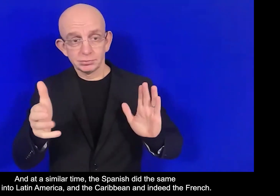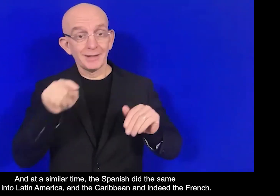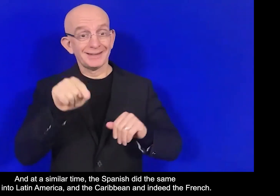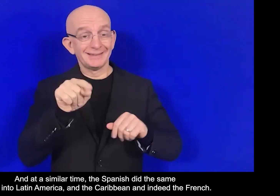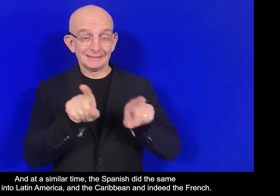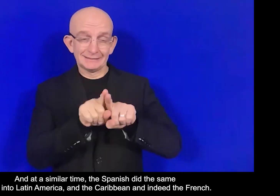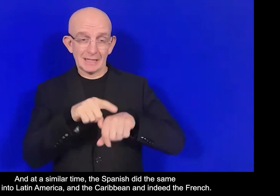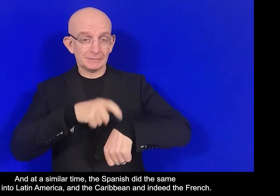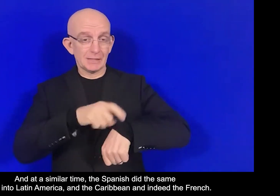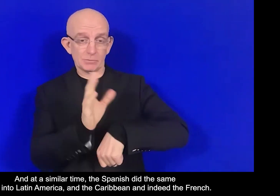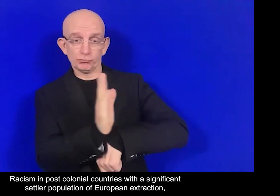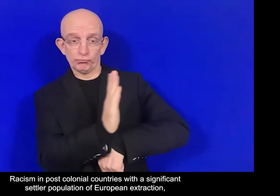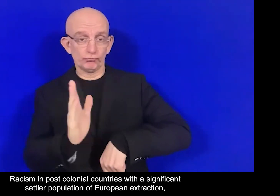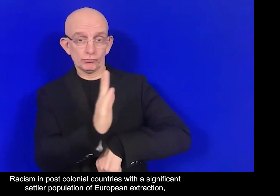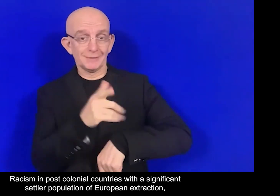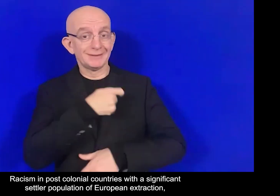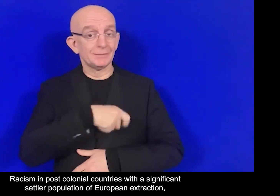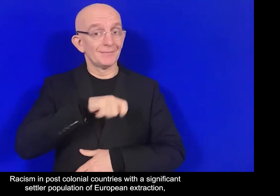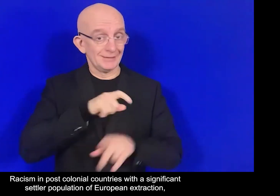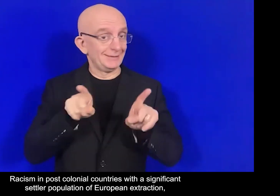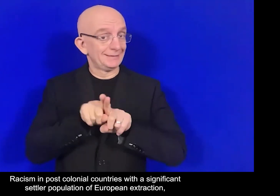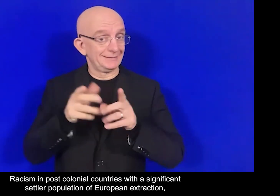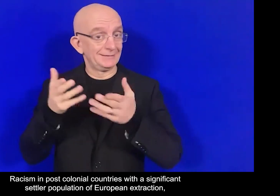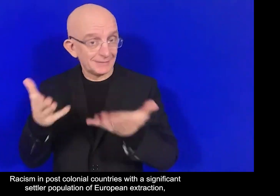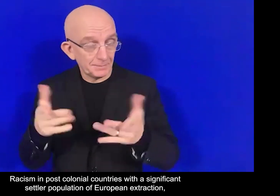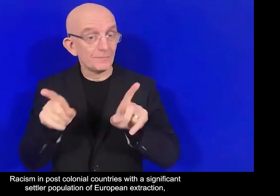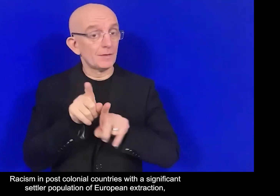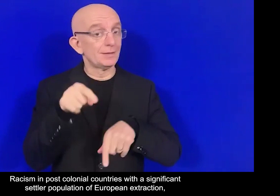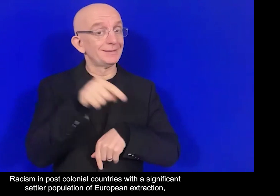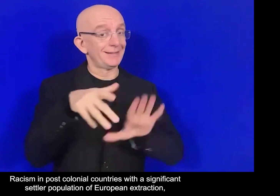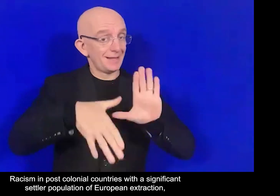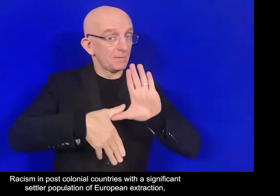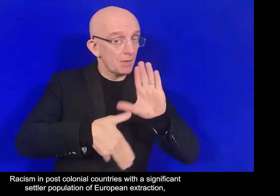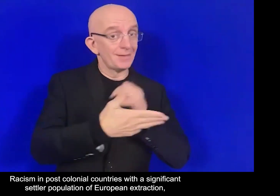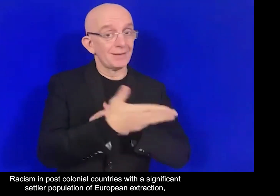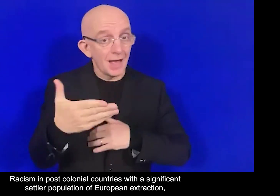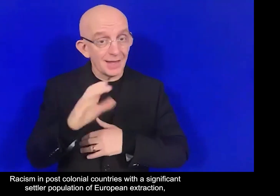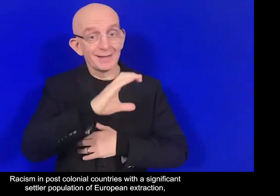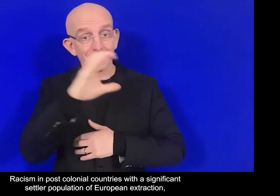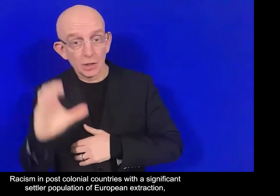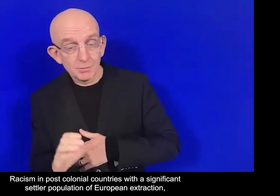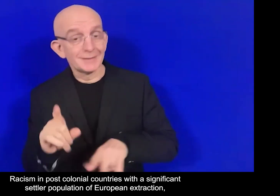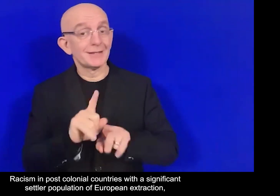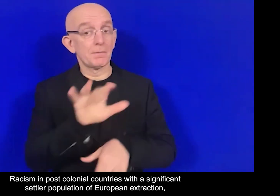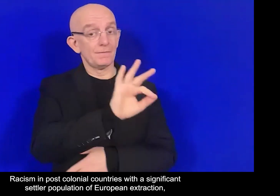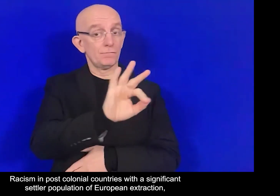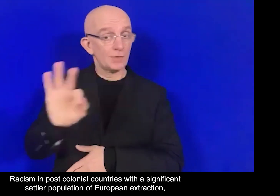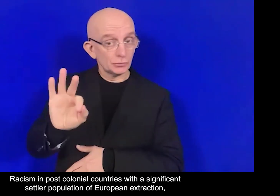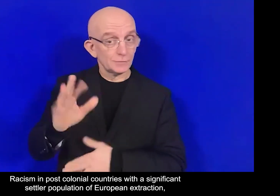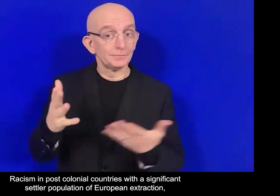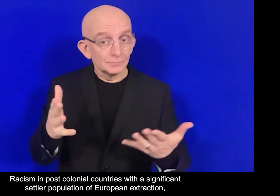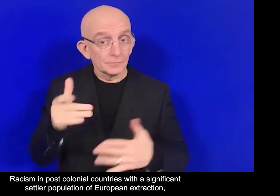French. Racism in post-colonial countries with a significant settler population of